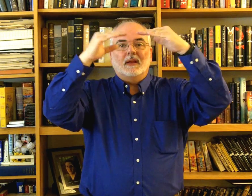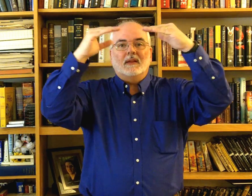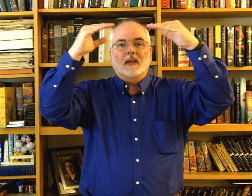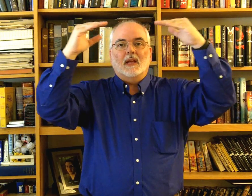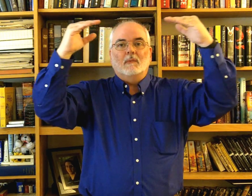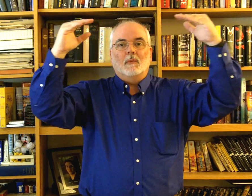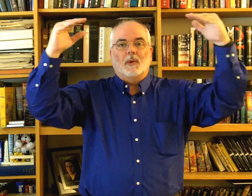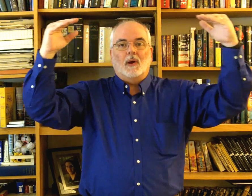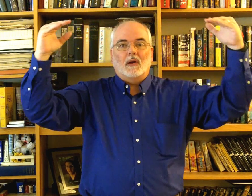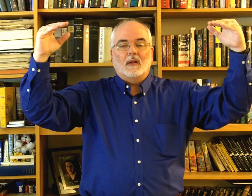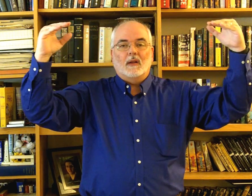they come apart.